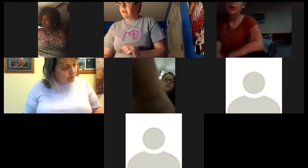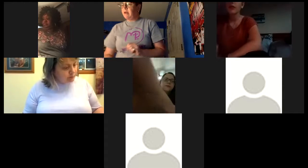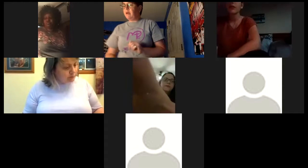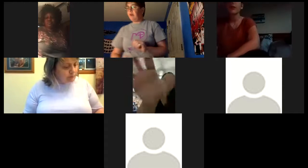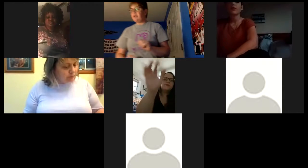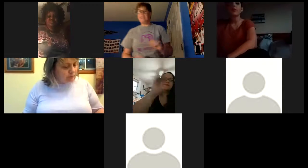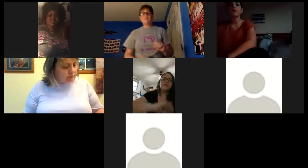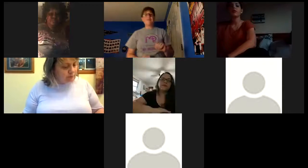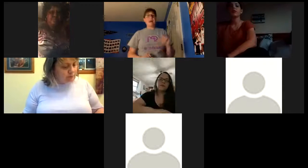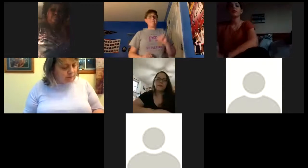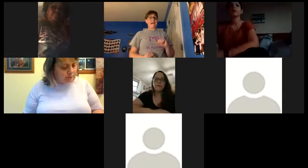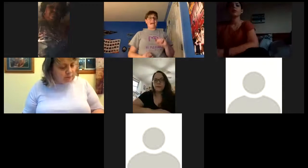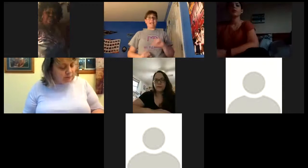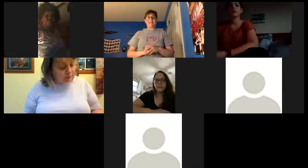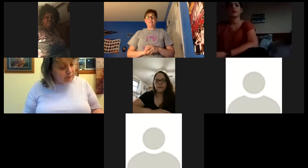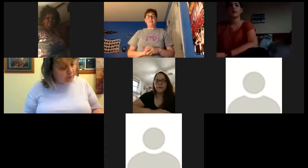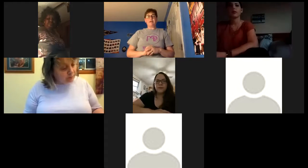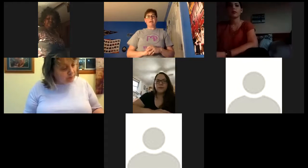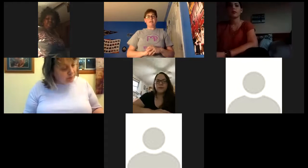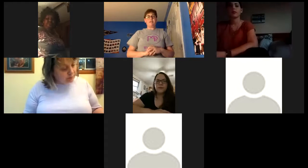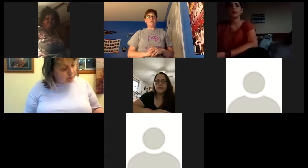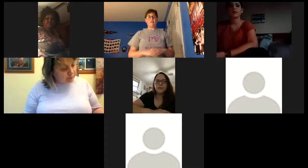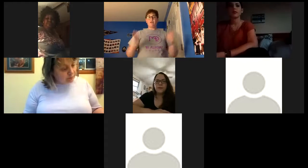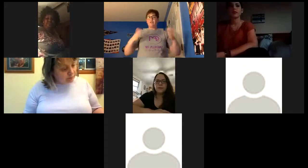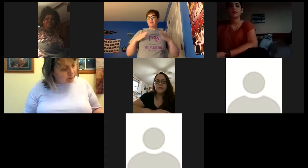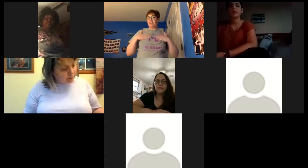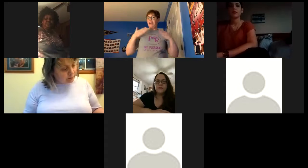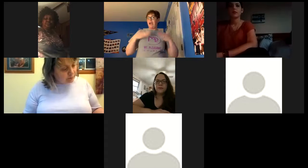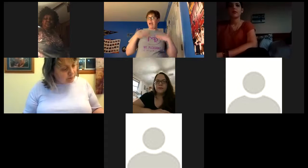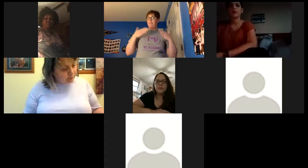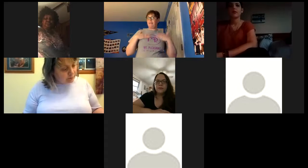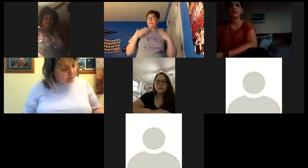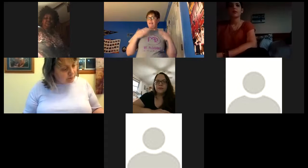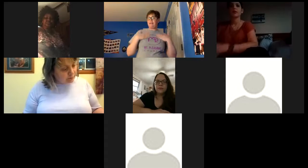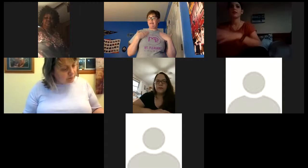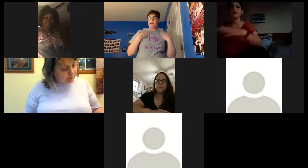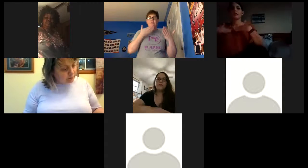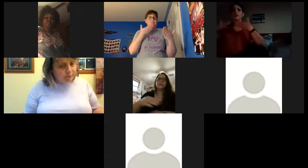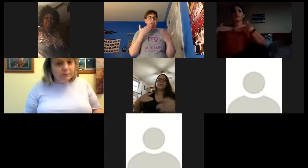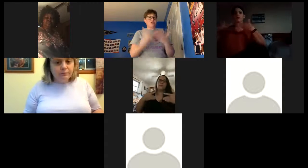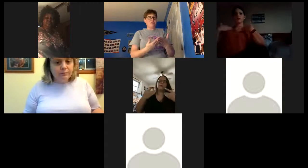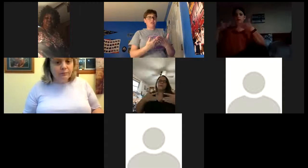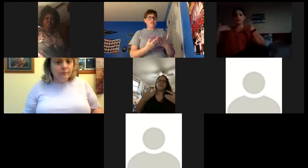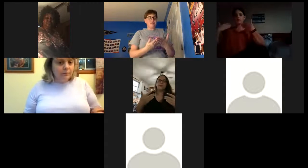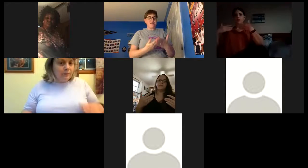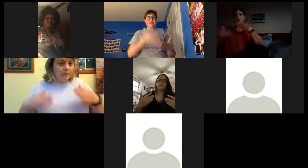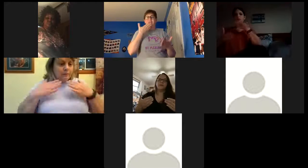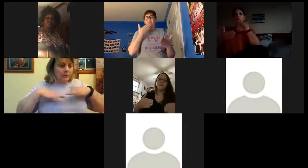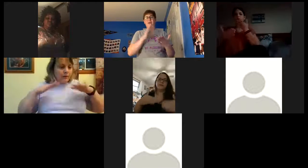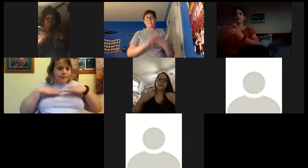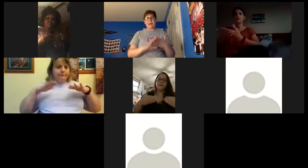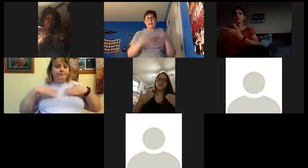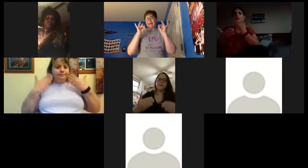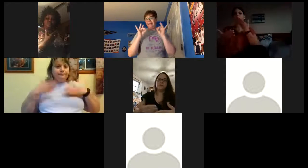All right, so then we've got mad. All right, so you've got happy, You've got good, and